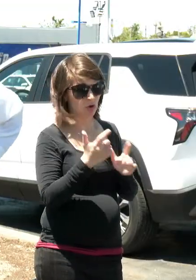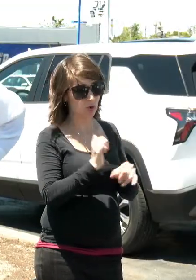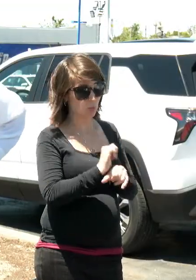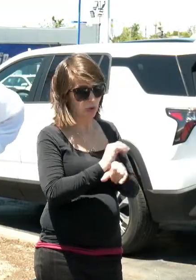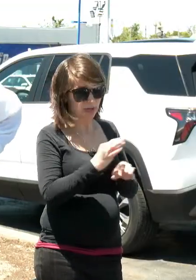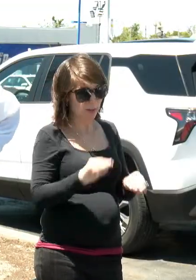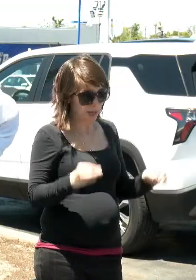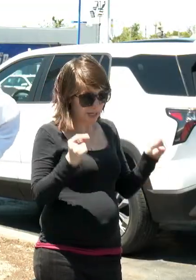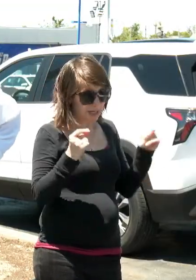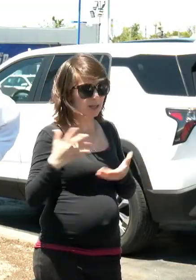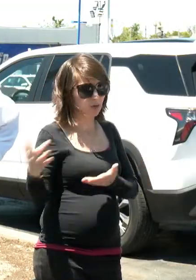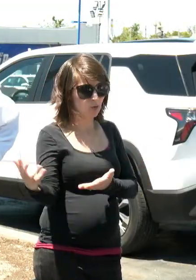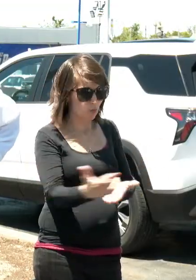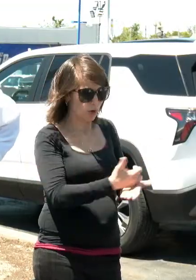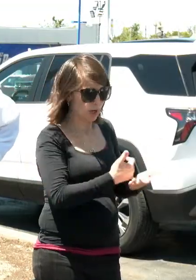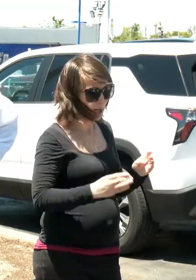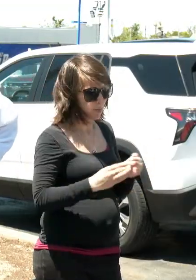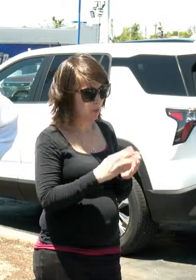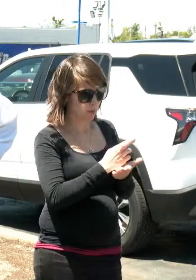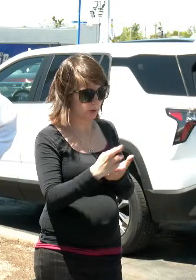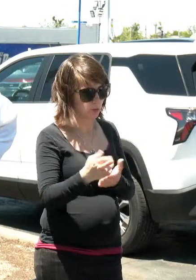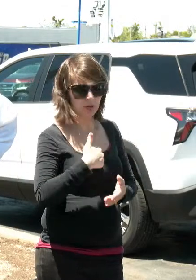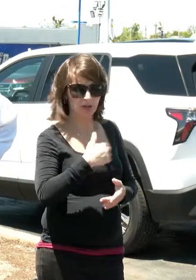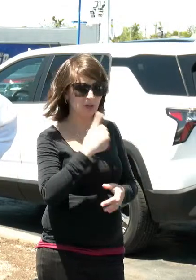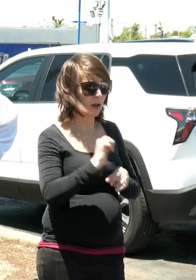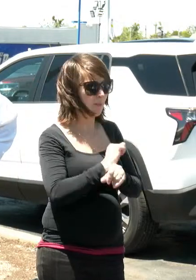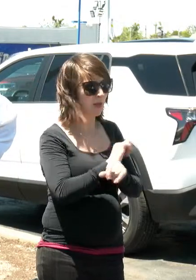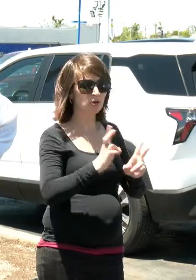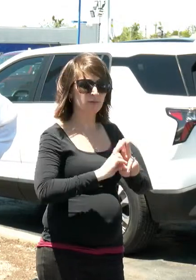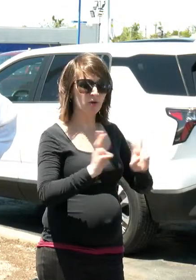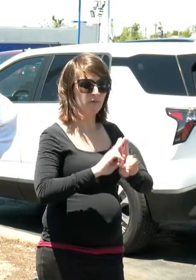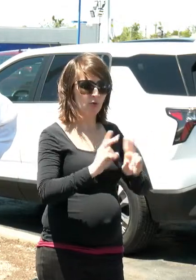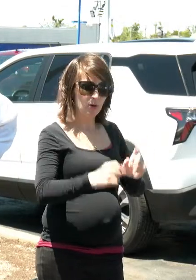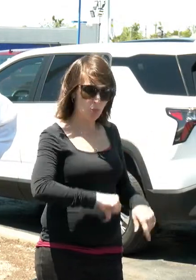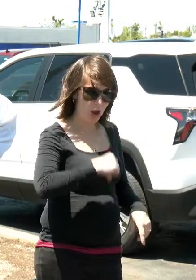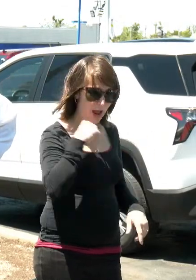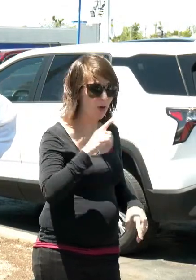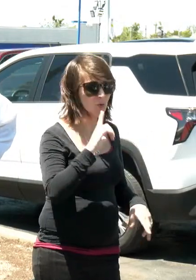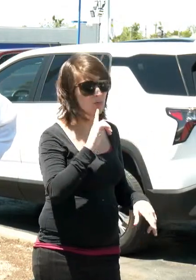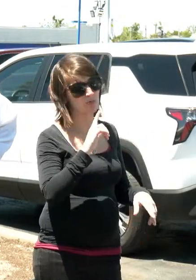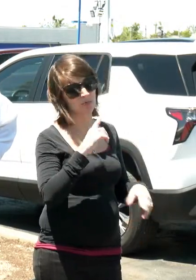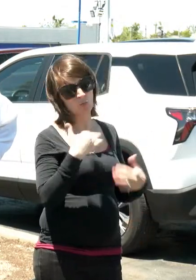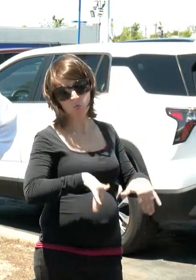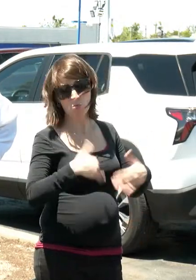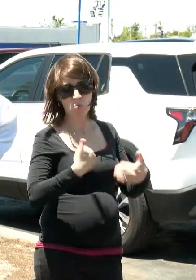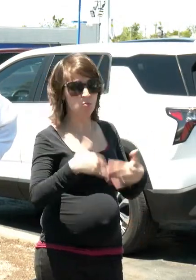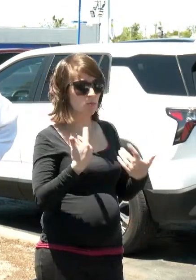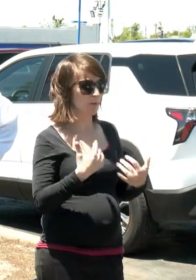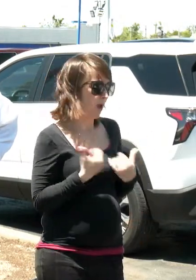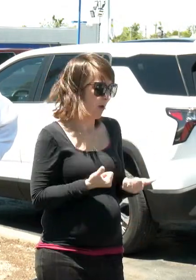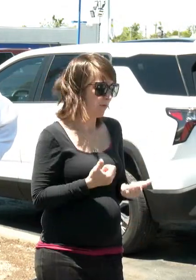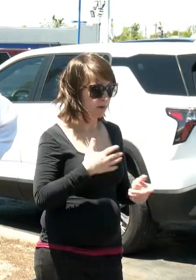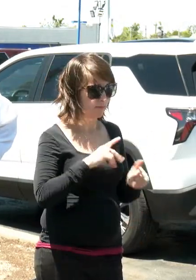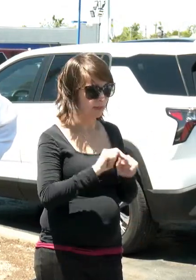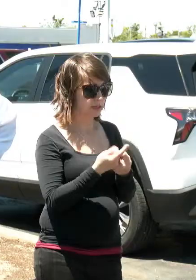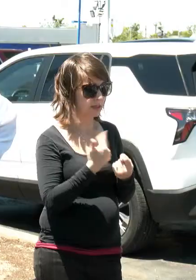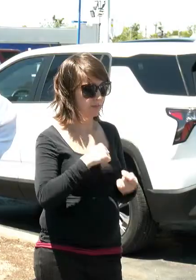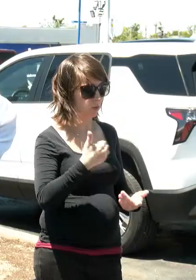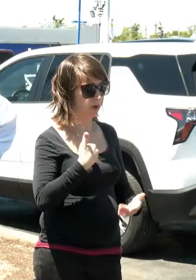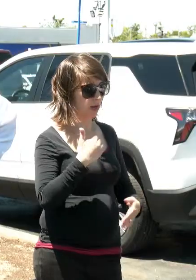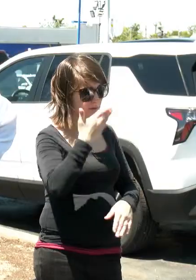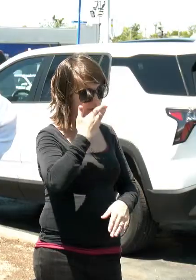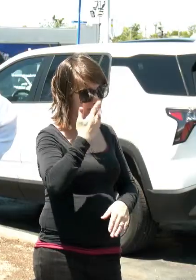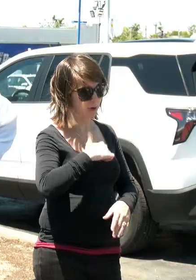to bring in additional resources, and I am incredibly proud and incredibly confident in the team that we have in place today.